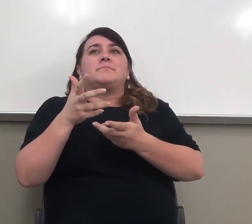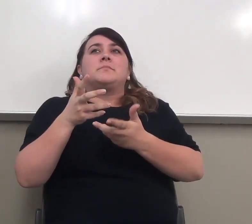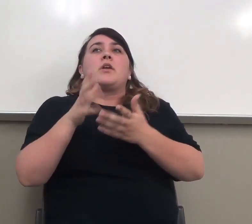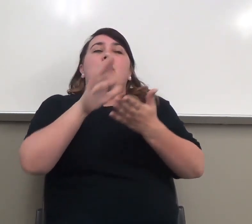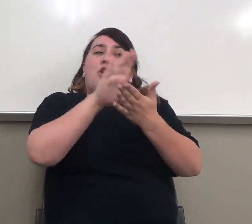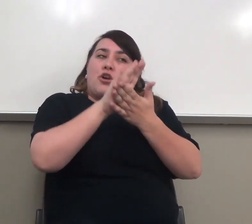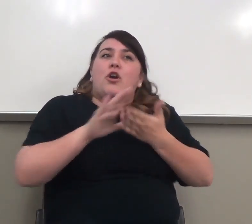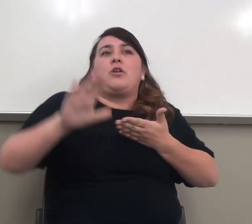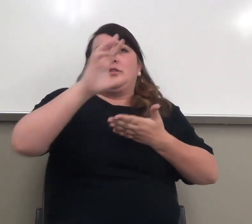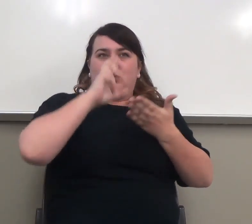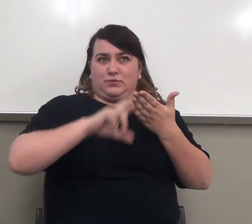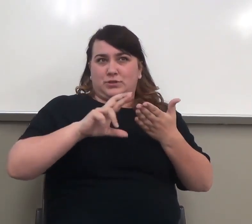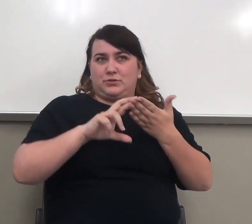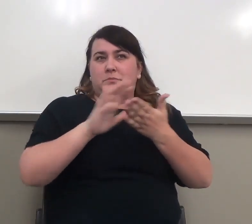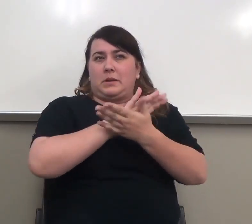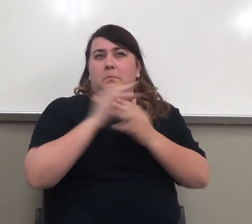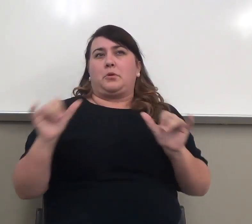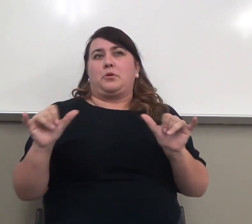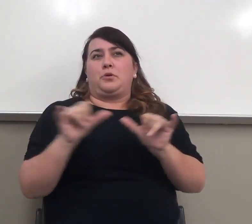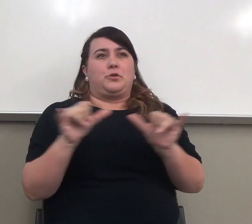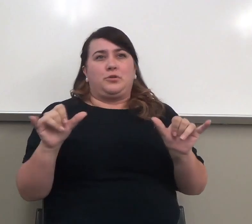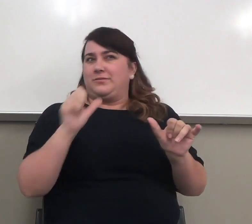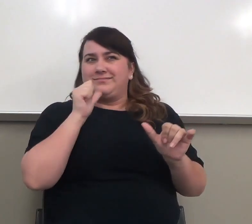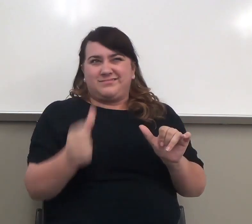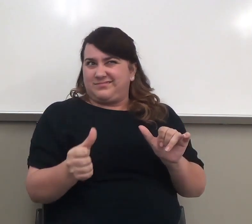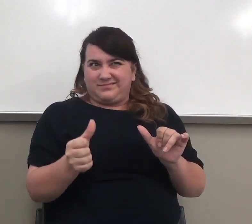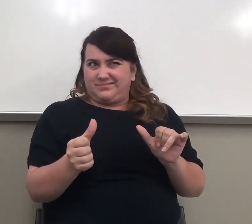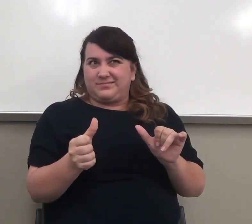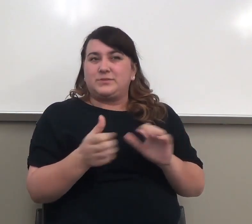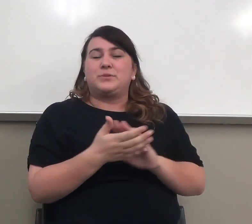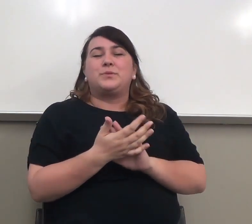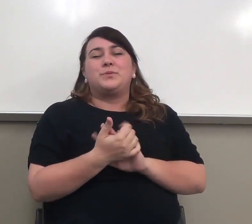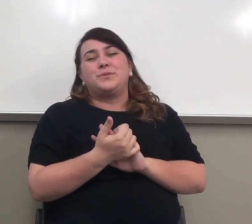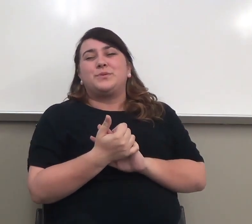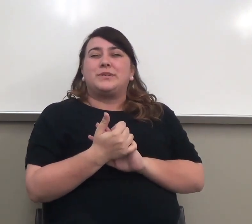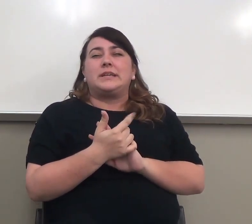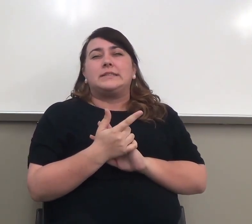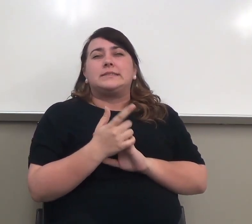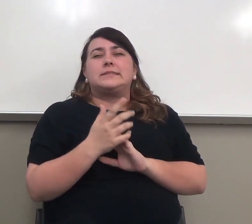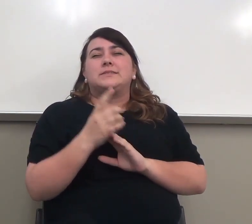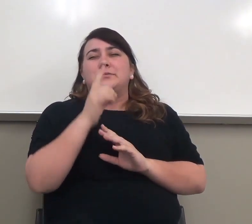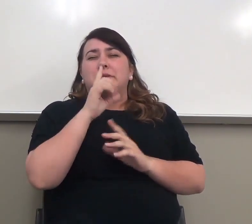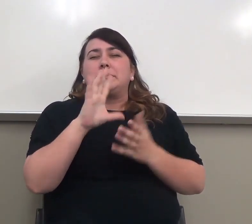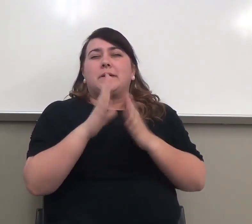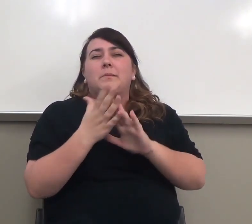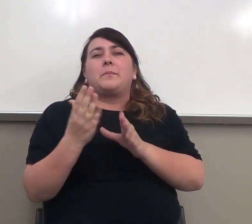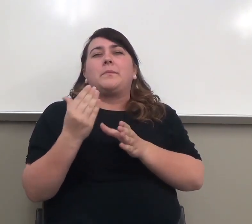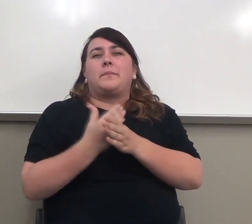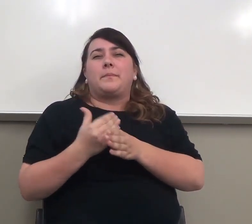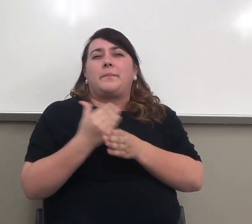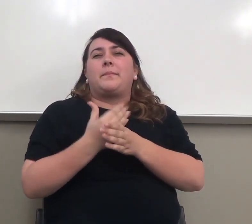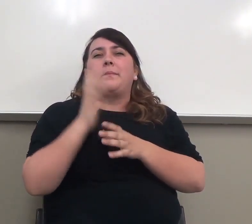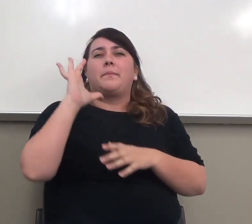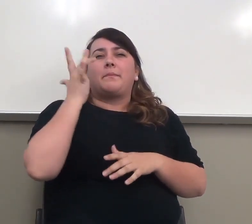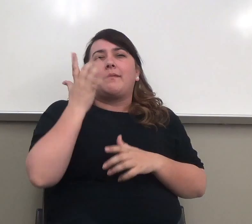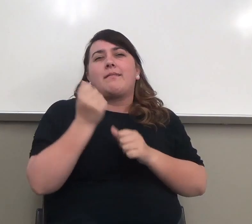college research paper requires. So it's an annoyance, it's a lot of work, but I think